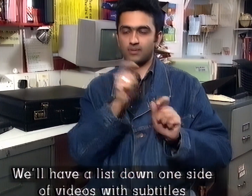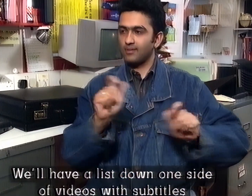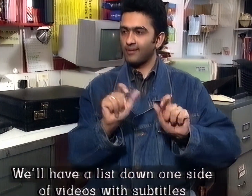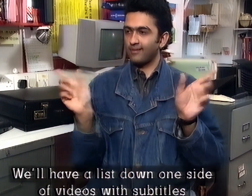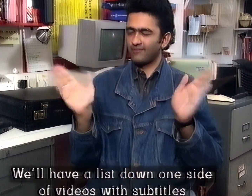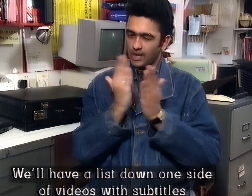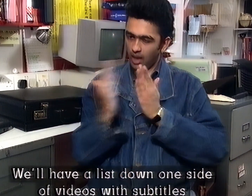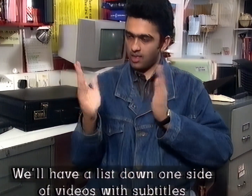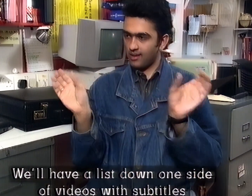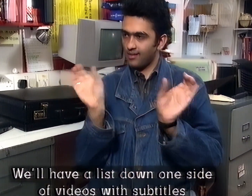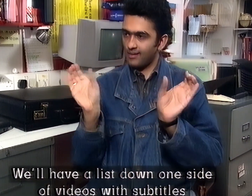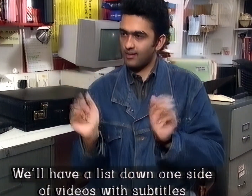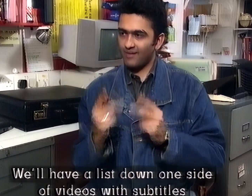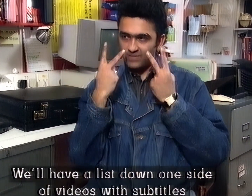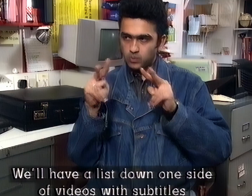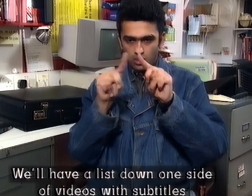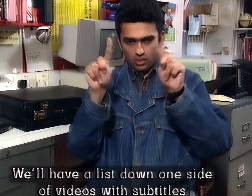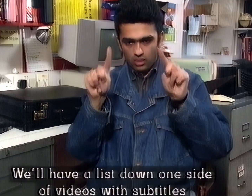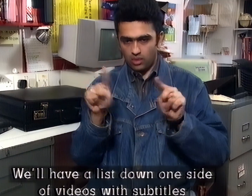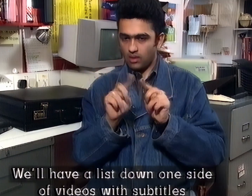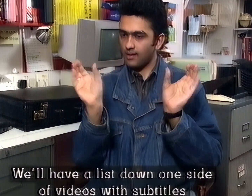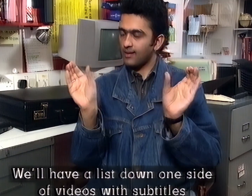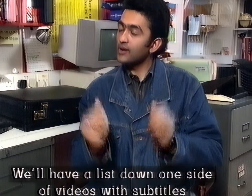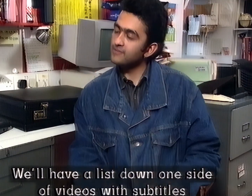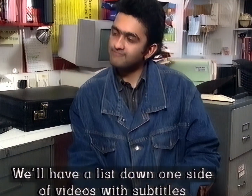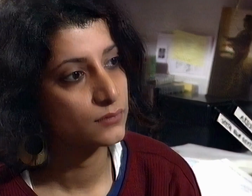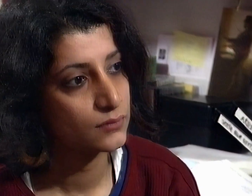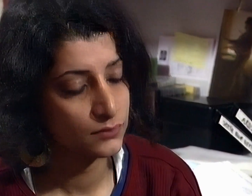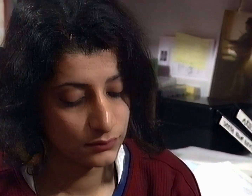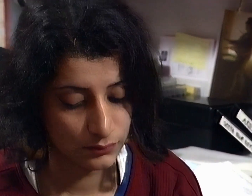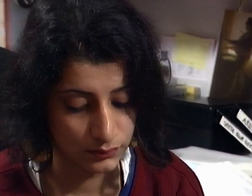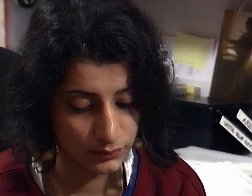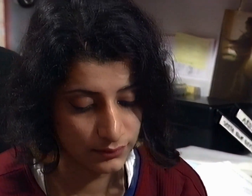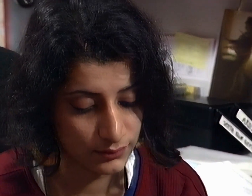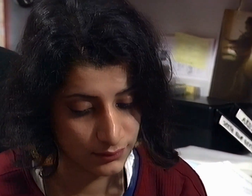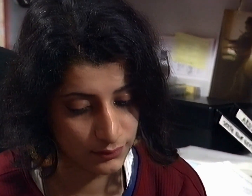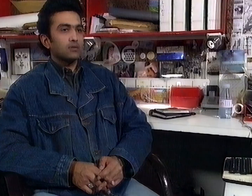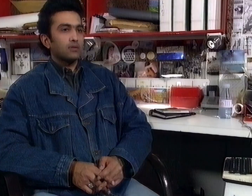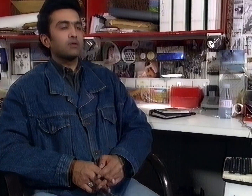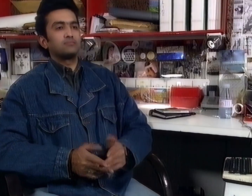list down one side of all those videos that have subtitles, and on the other side, all the videos without.